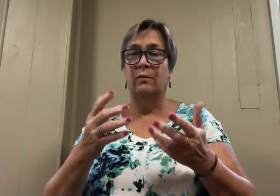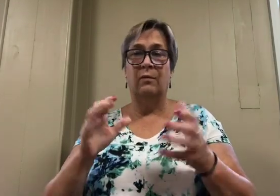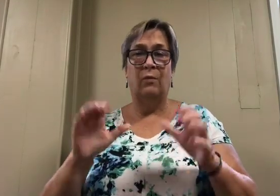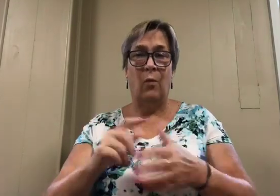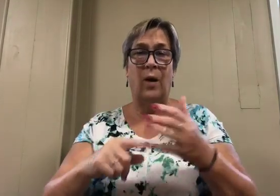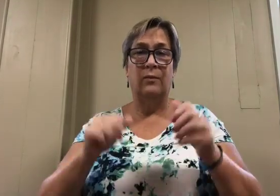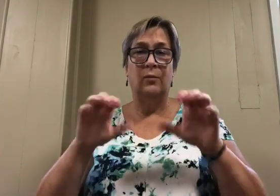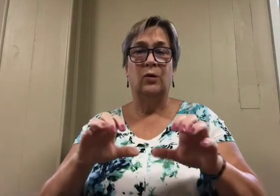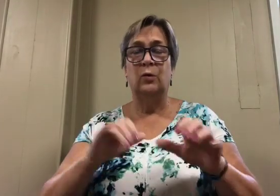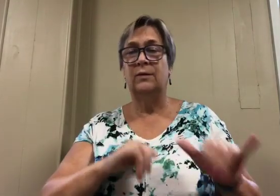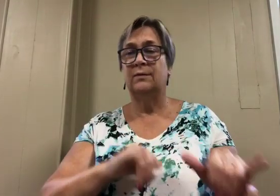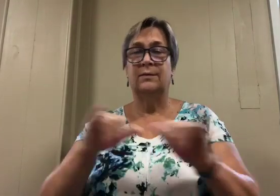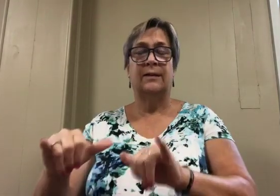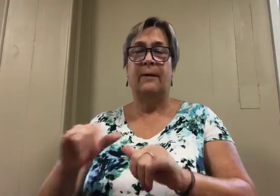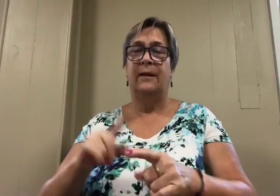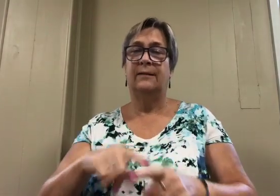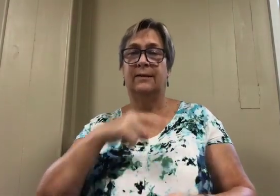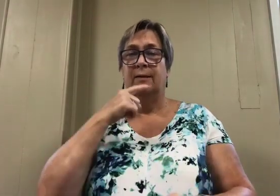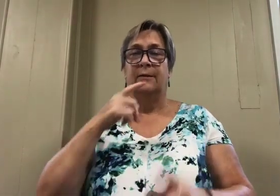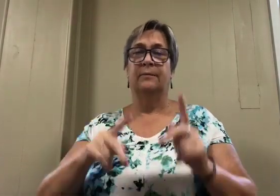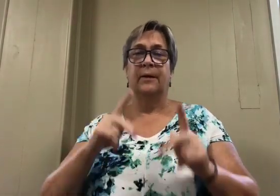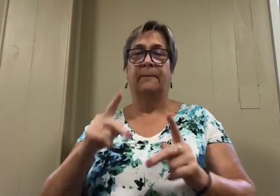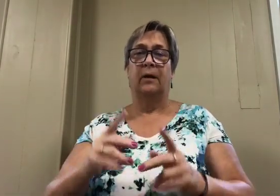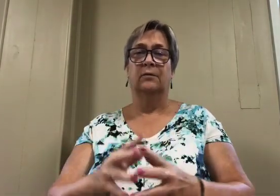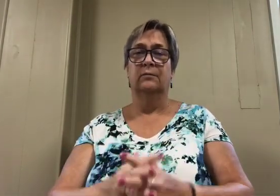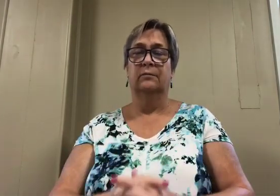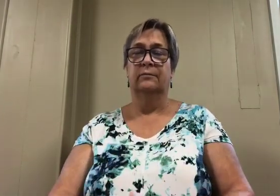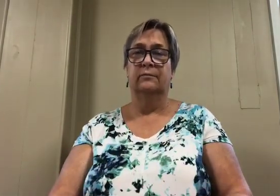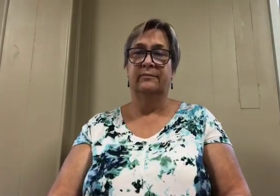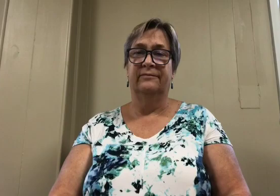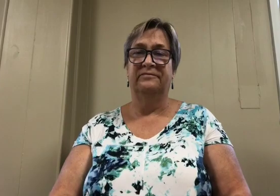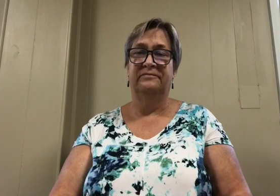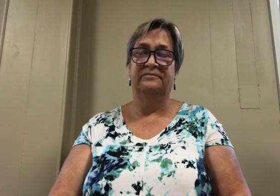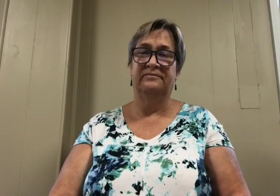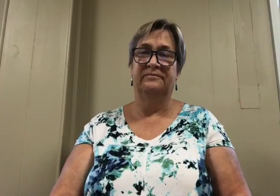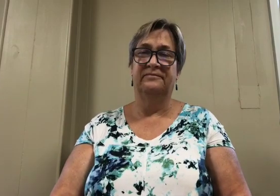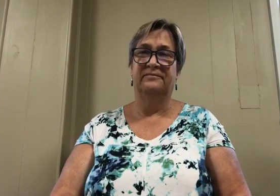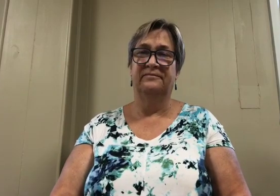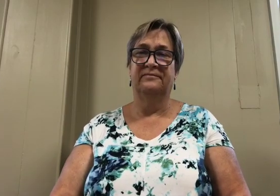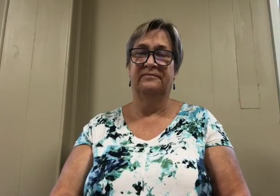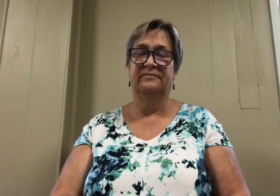ability, we're able to do everything in the same way that hearing people are able to do it.